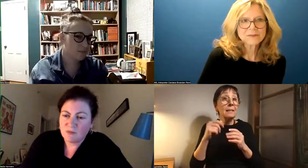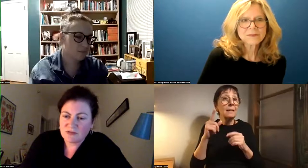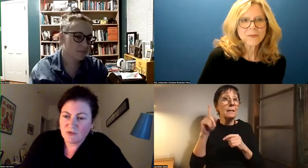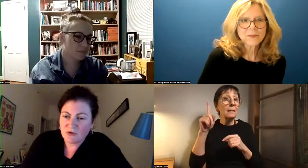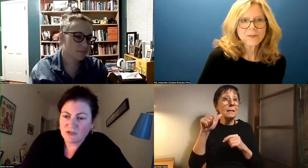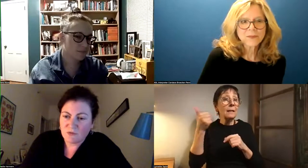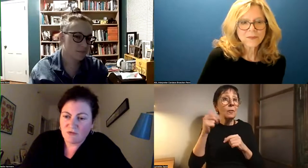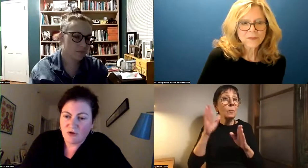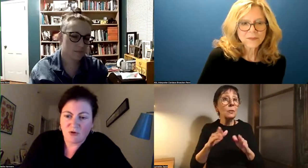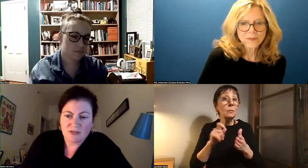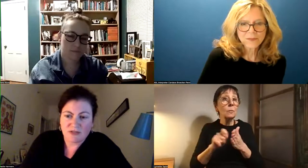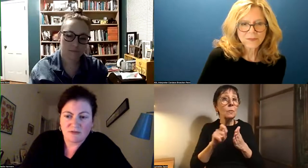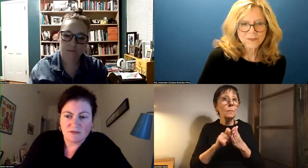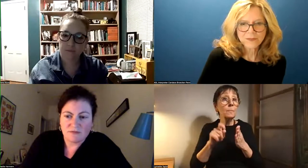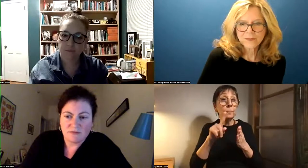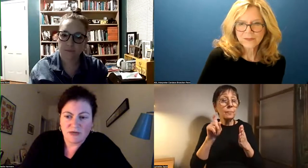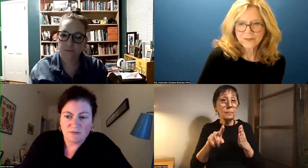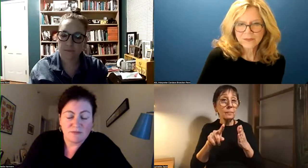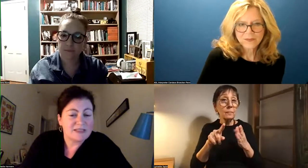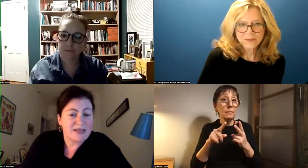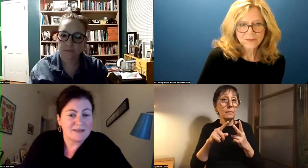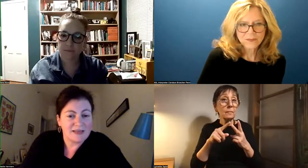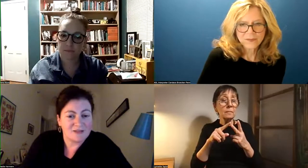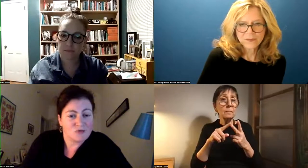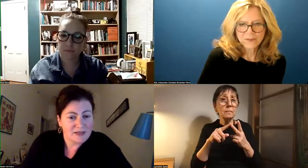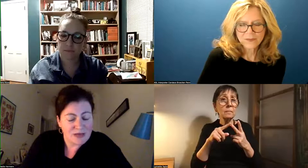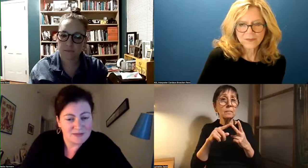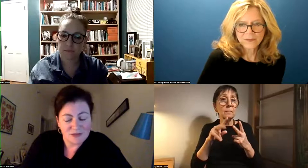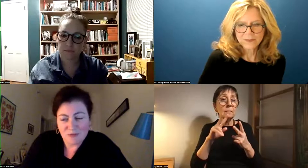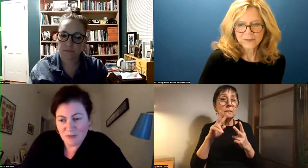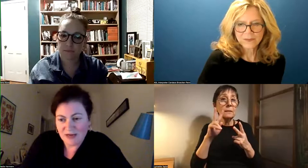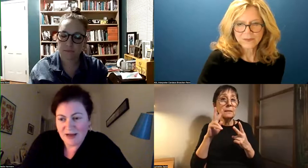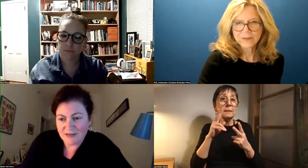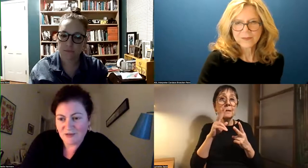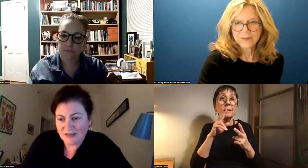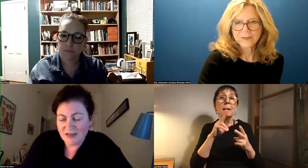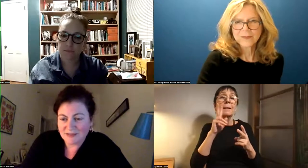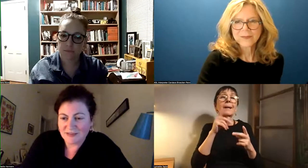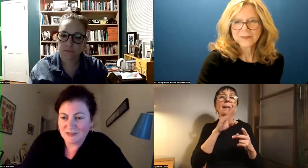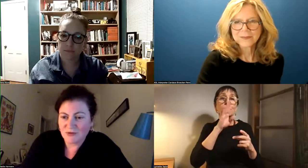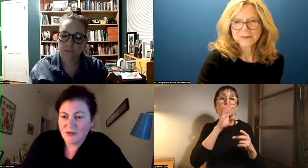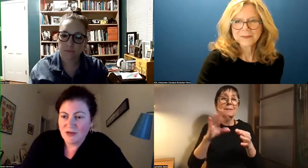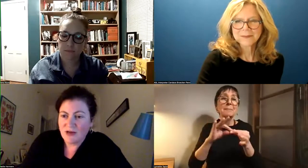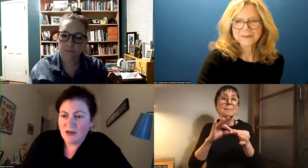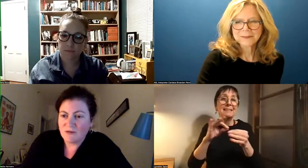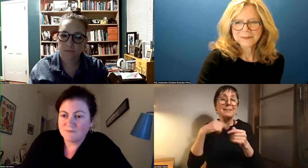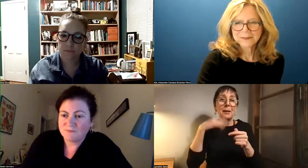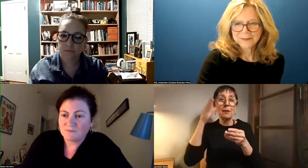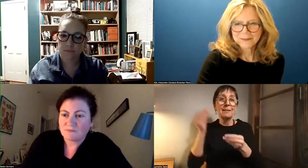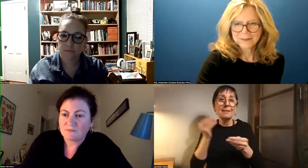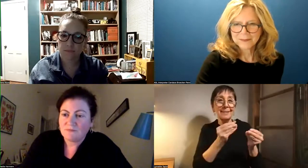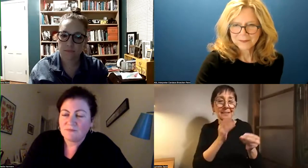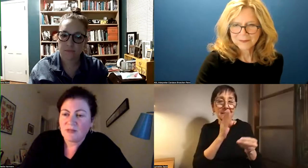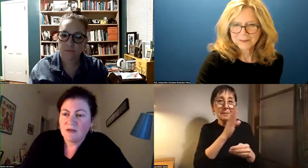Another person wrote a question mistakenly as a direct message to me, but I got it, so I can ask it to you.